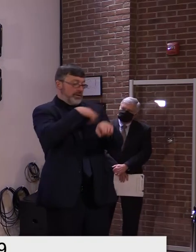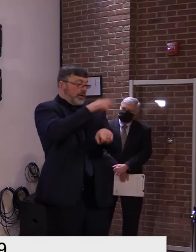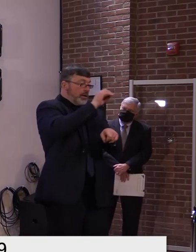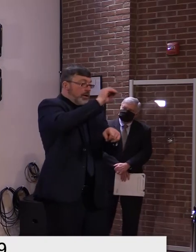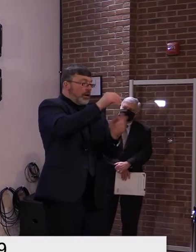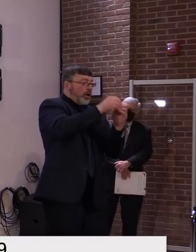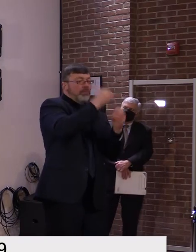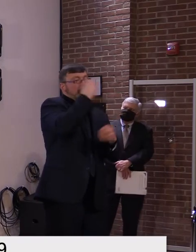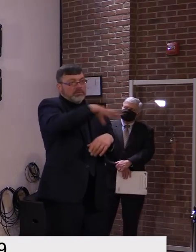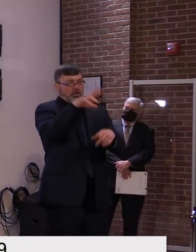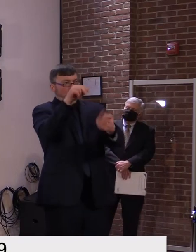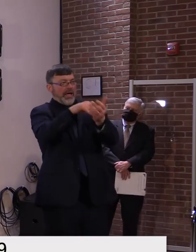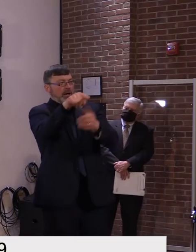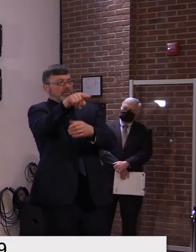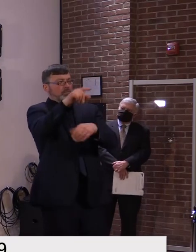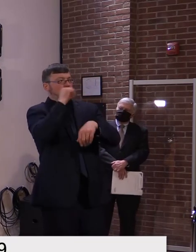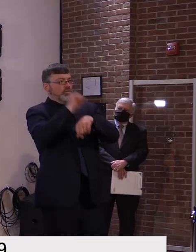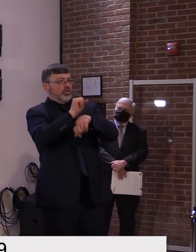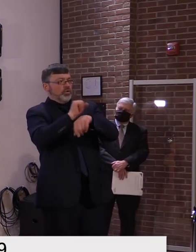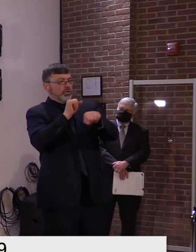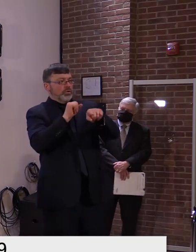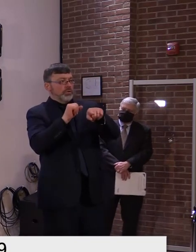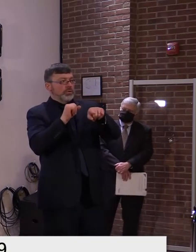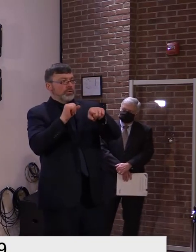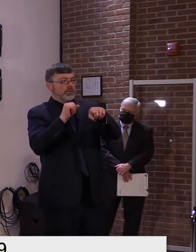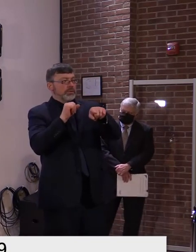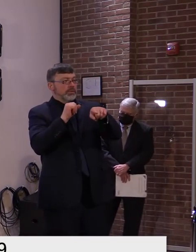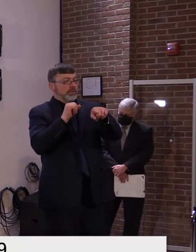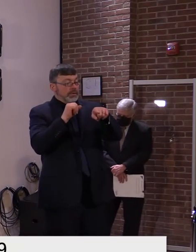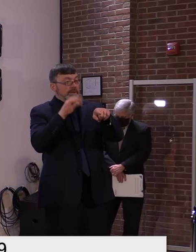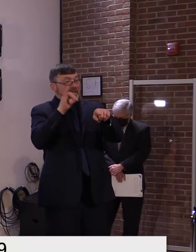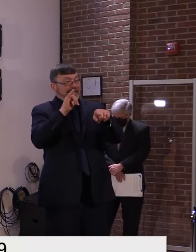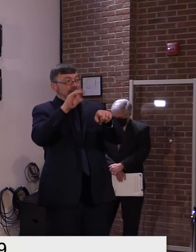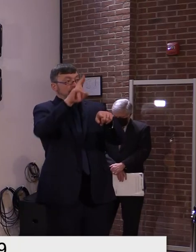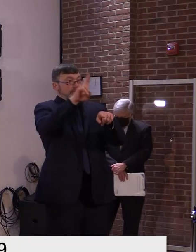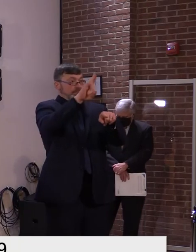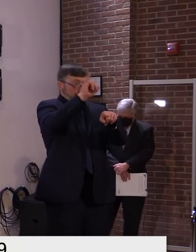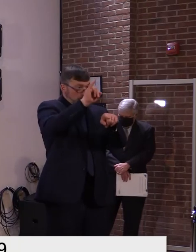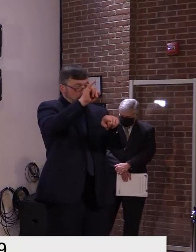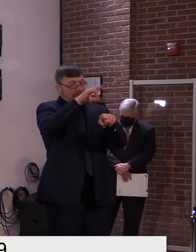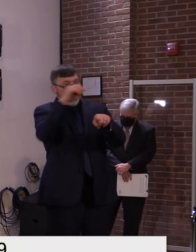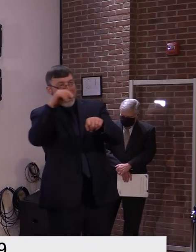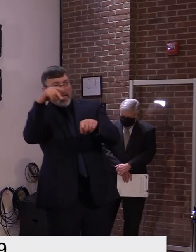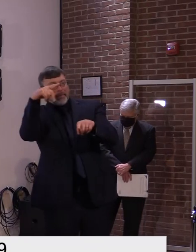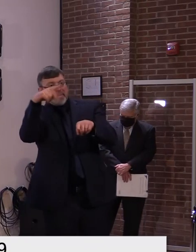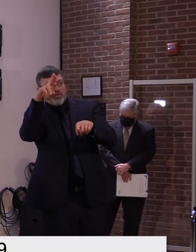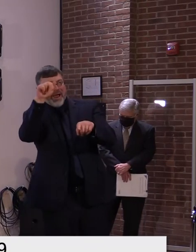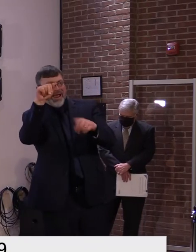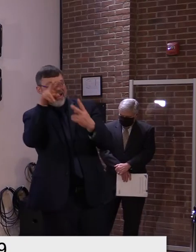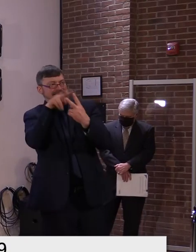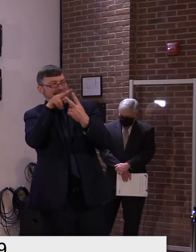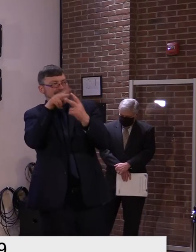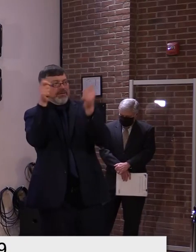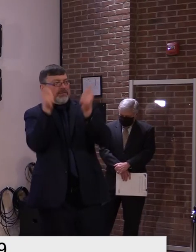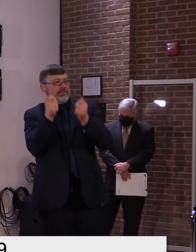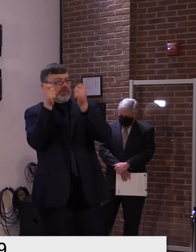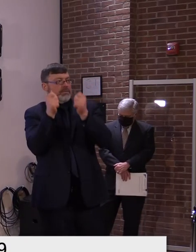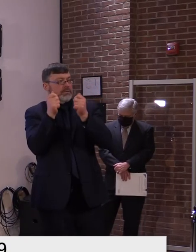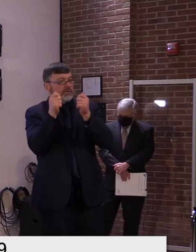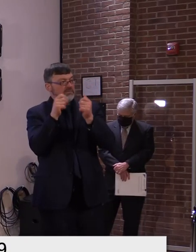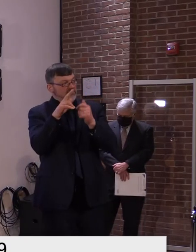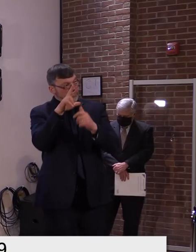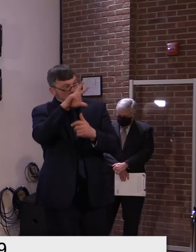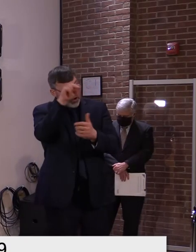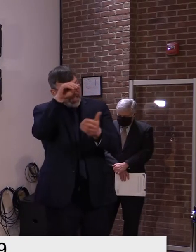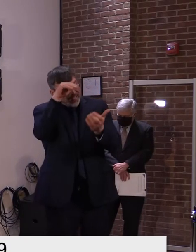we need to make sure that we put people back to work. So that's the number I like to look at. As well, after the pandemic is over